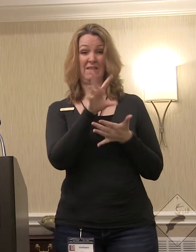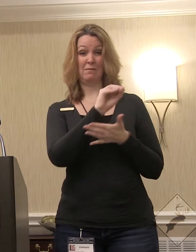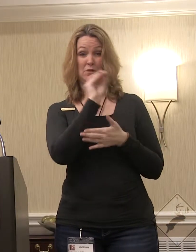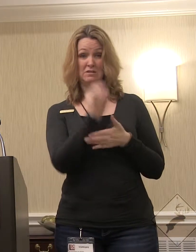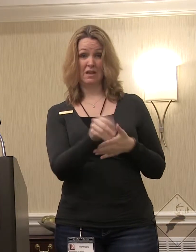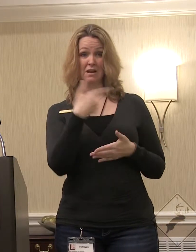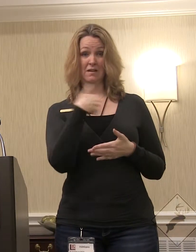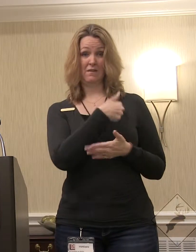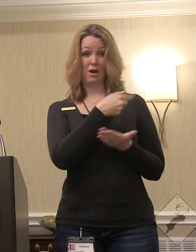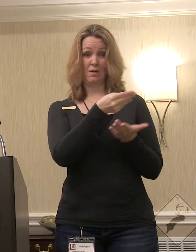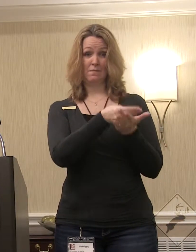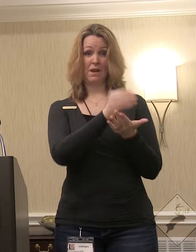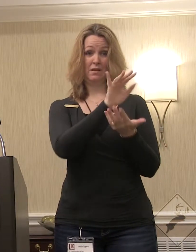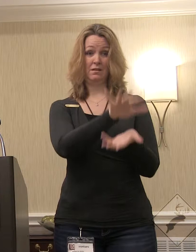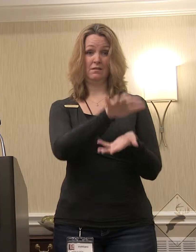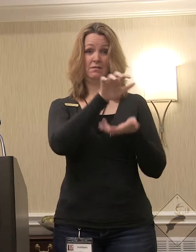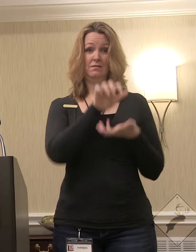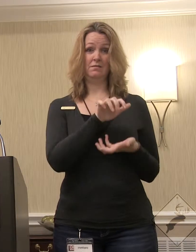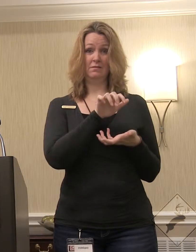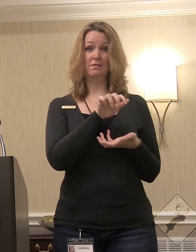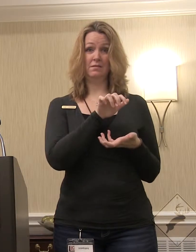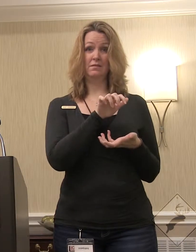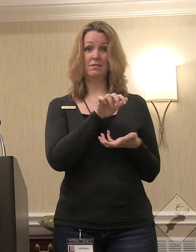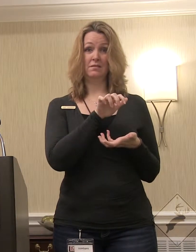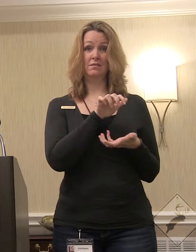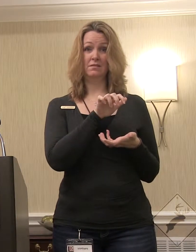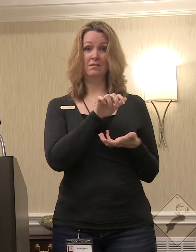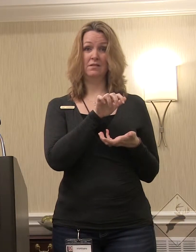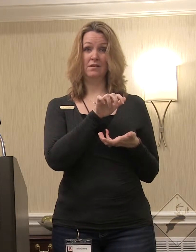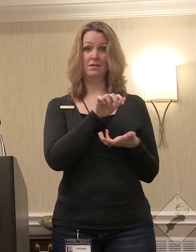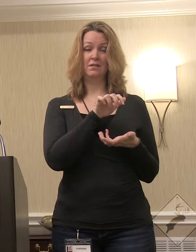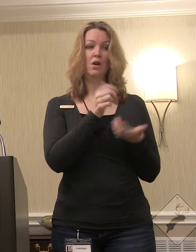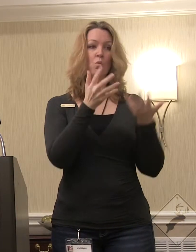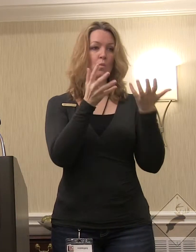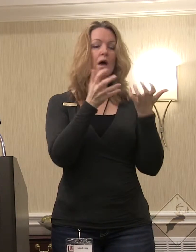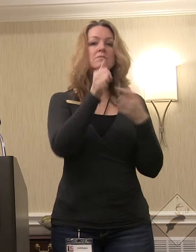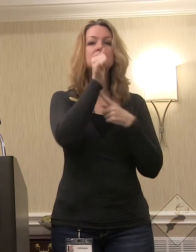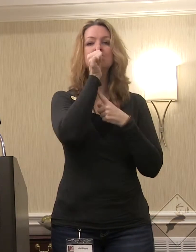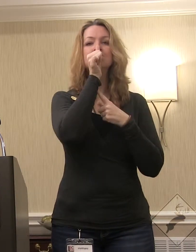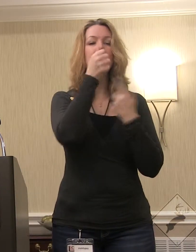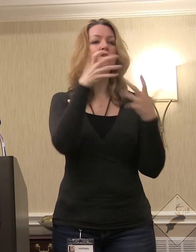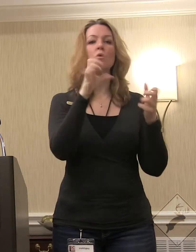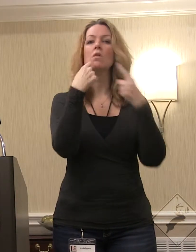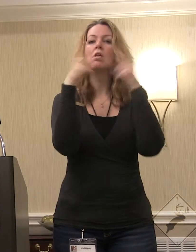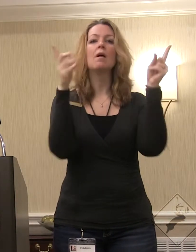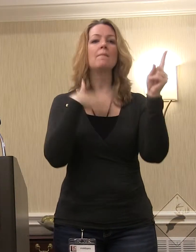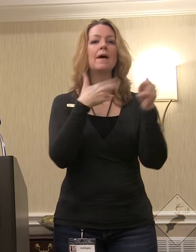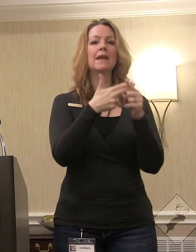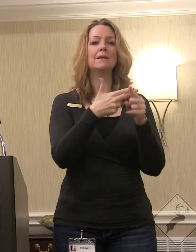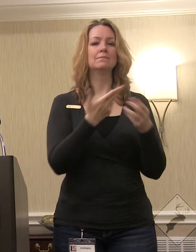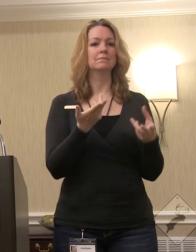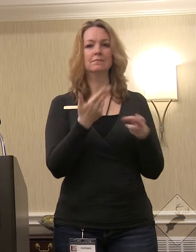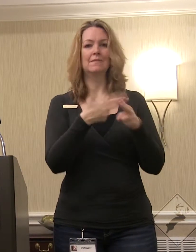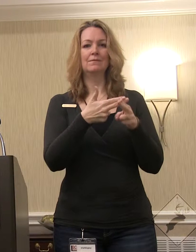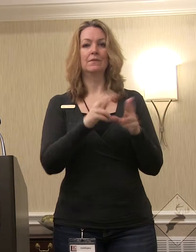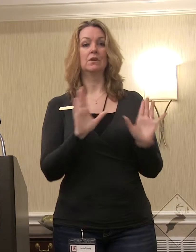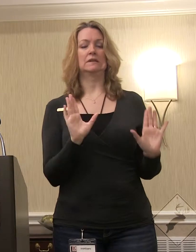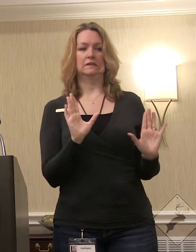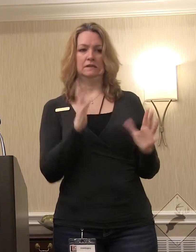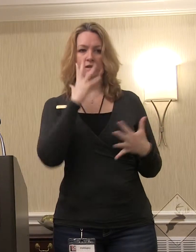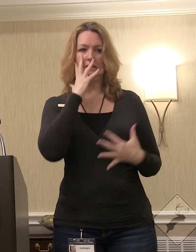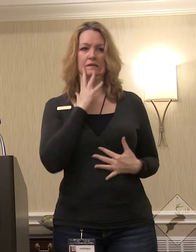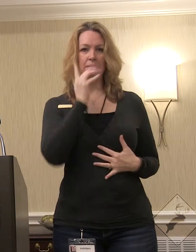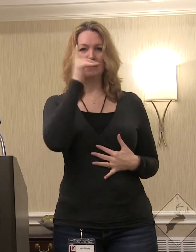75% of our donors wished to be anonymous, which was unfortunate because we were building